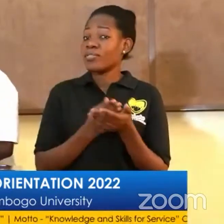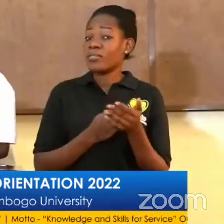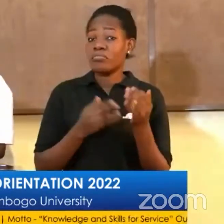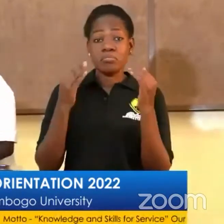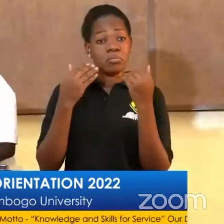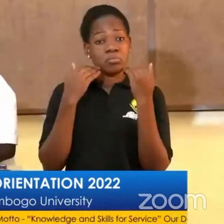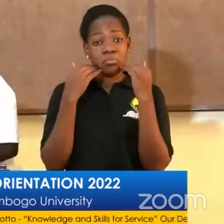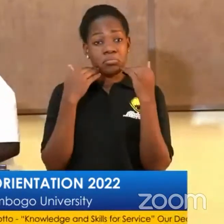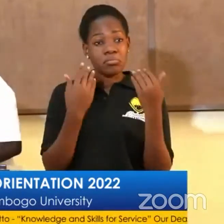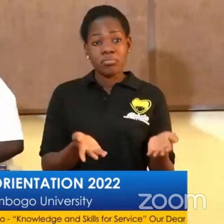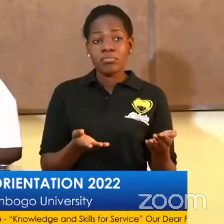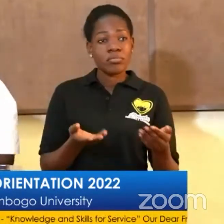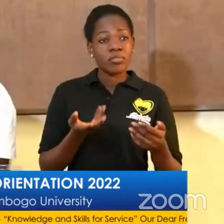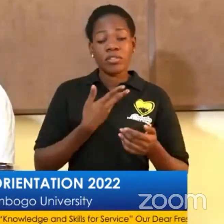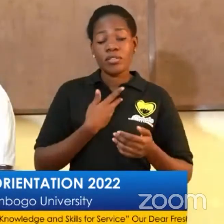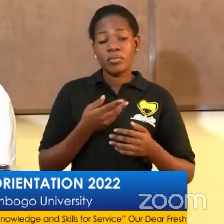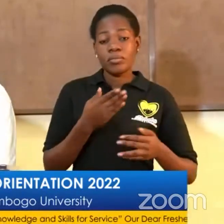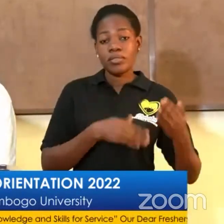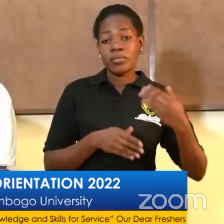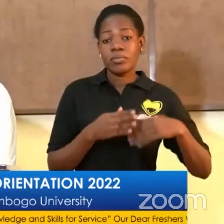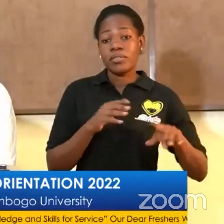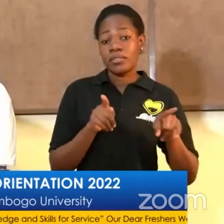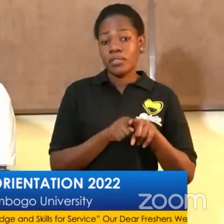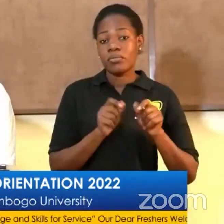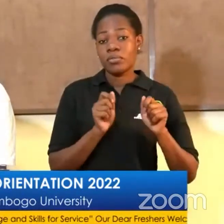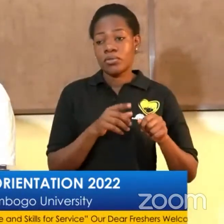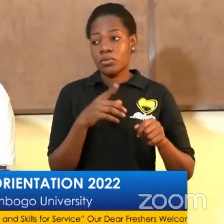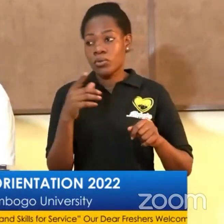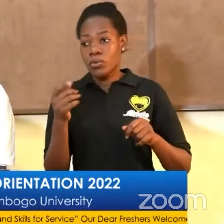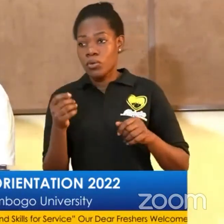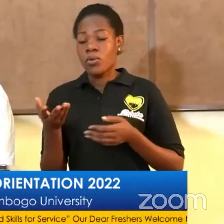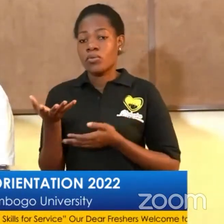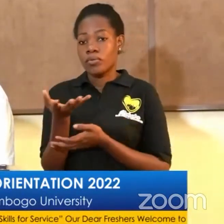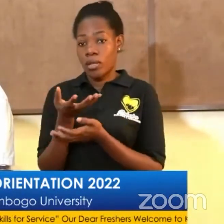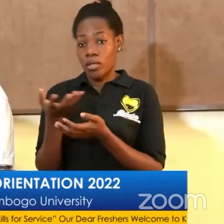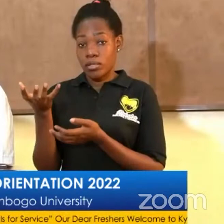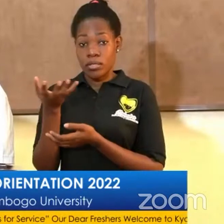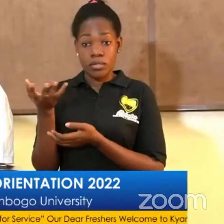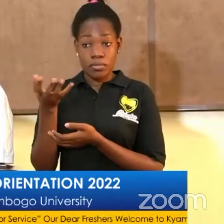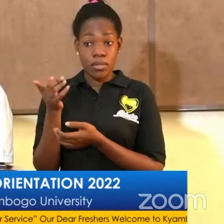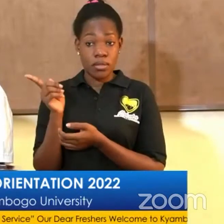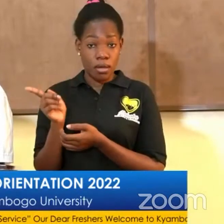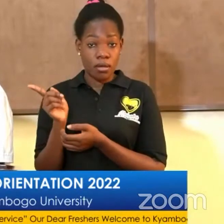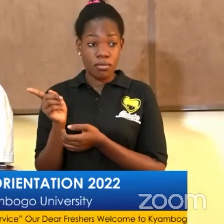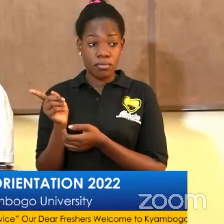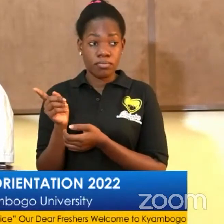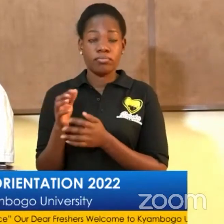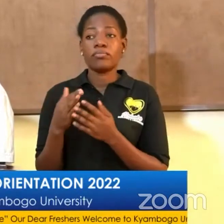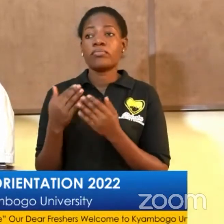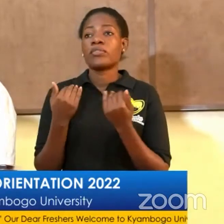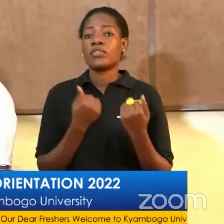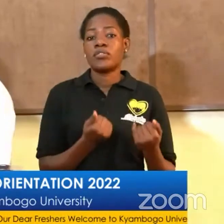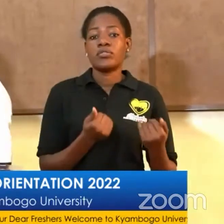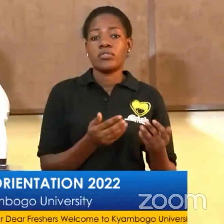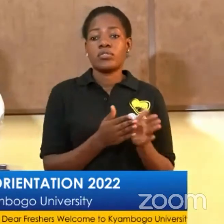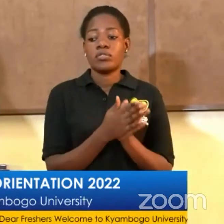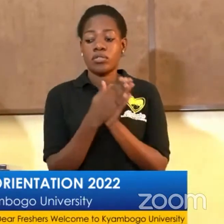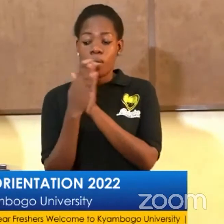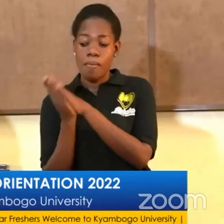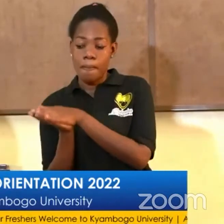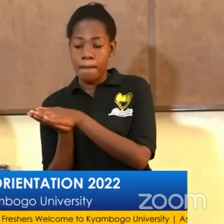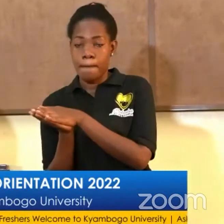disabilities. They can also go and be assessed. So right now, I'm handing over